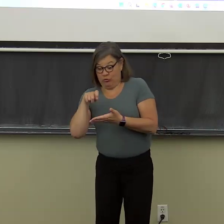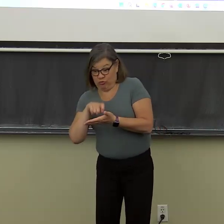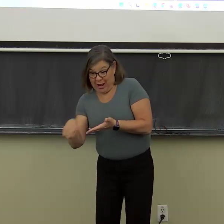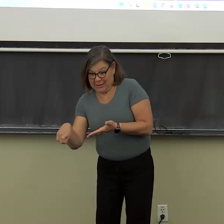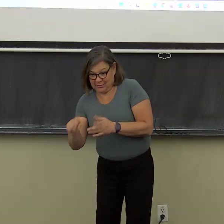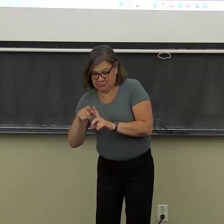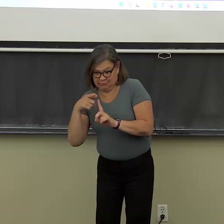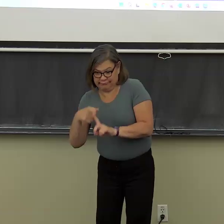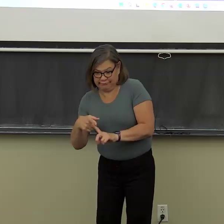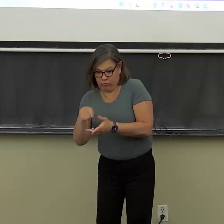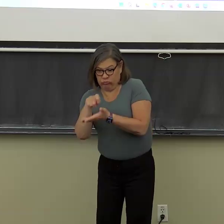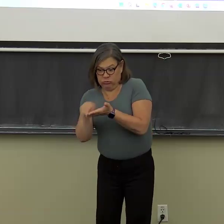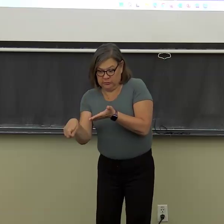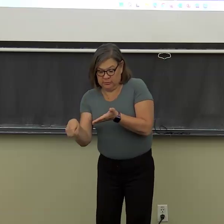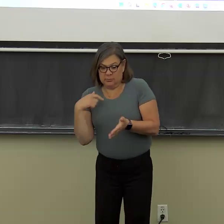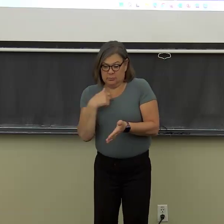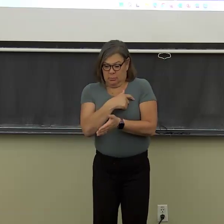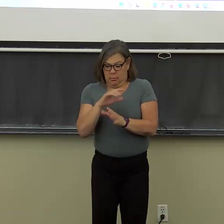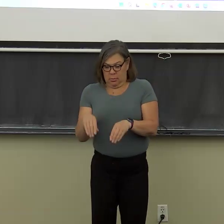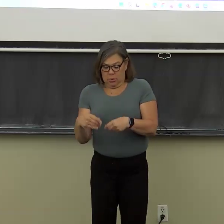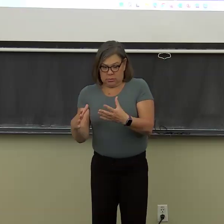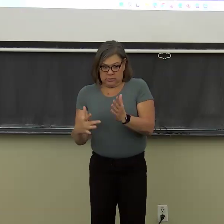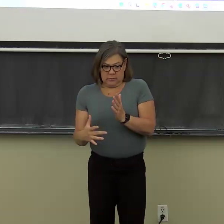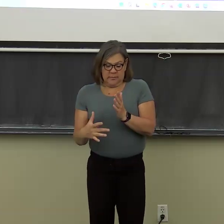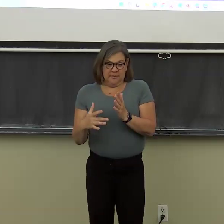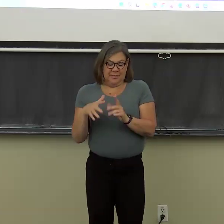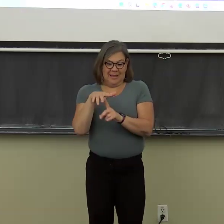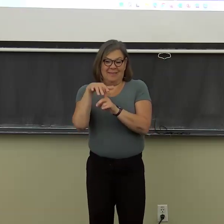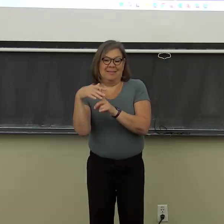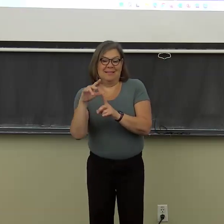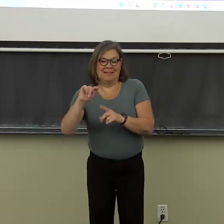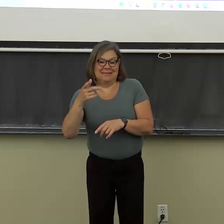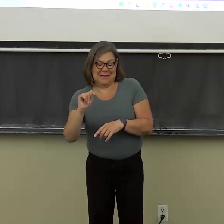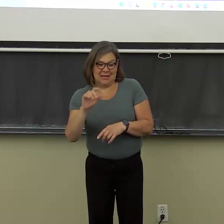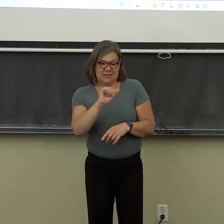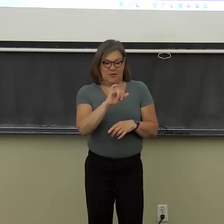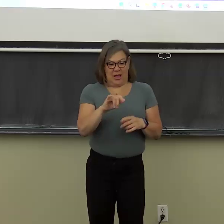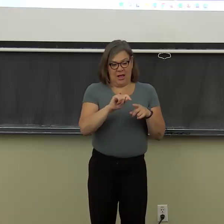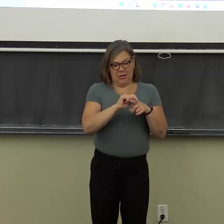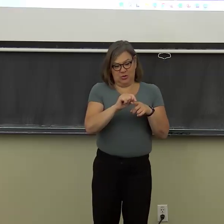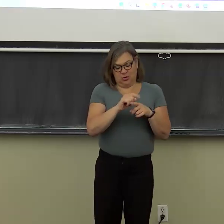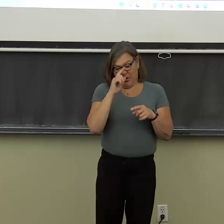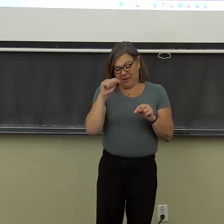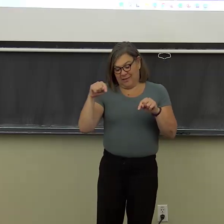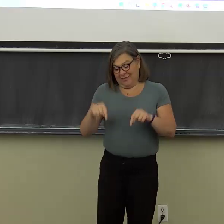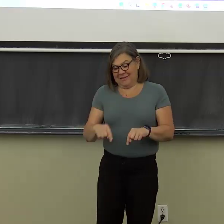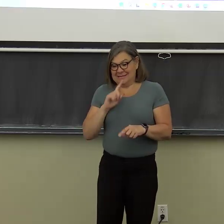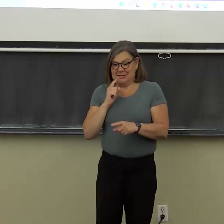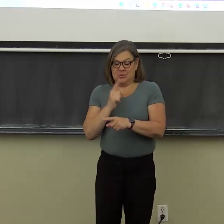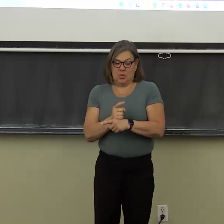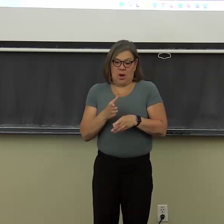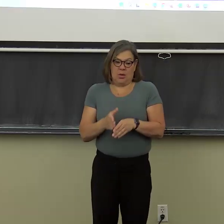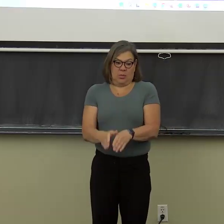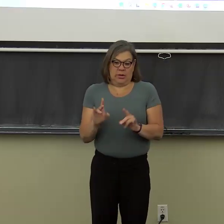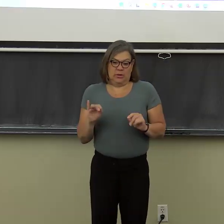writing, so that we're providing the text that AI can train on, of this is the right way to do